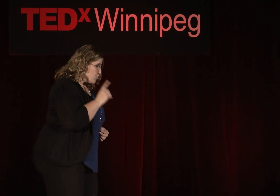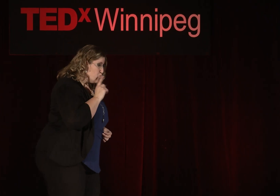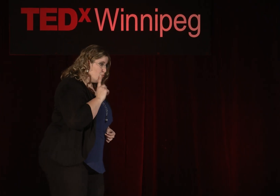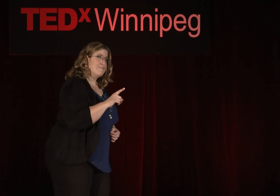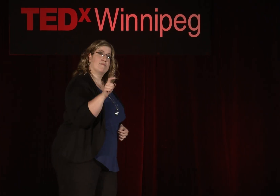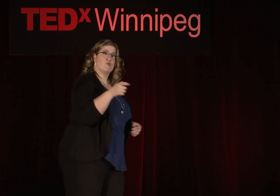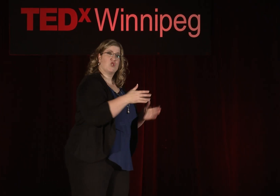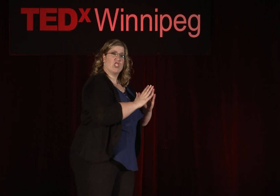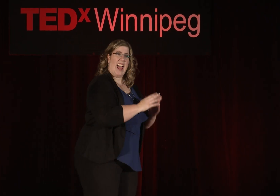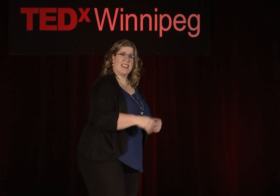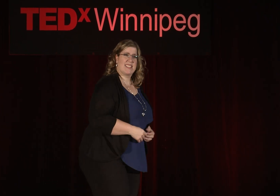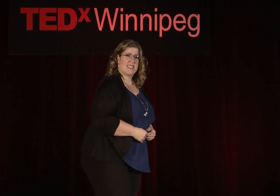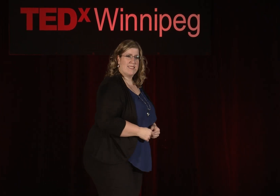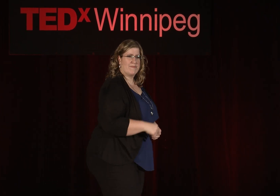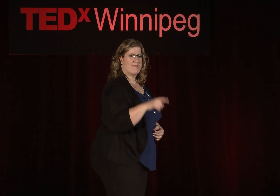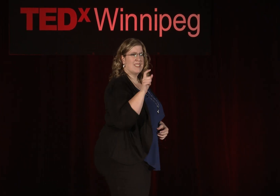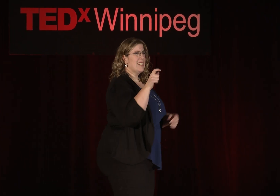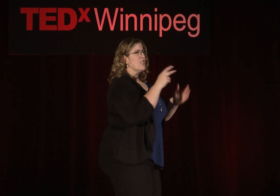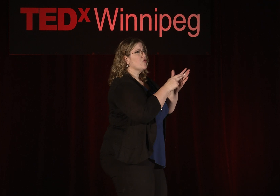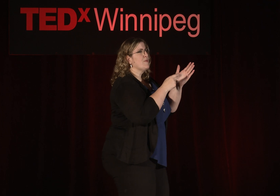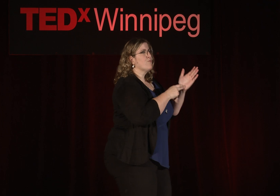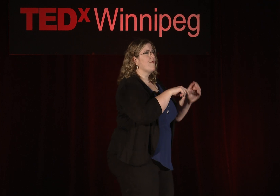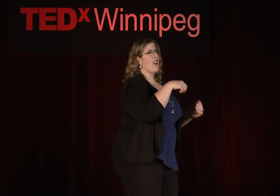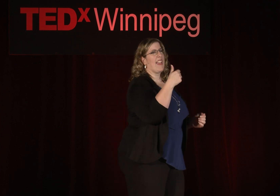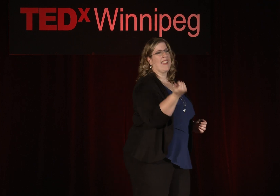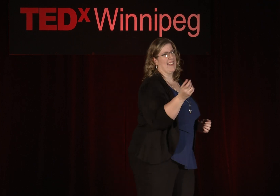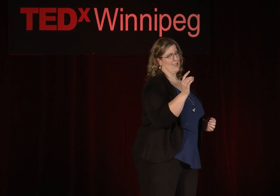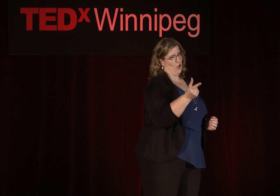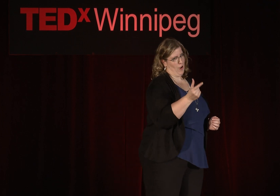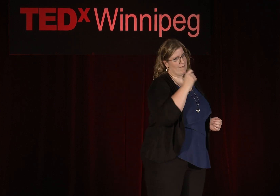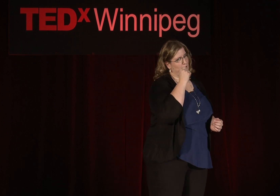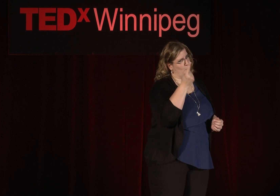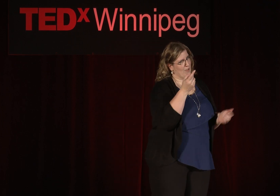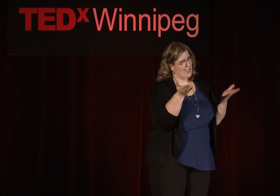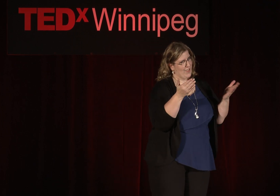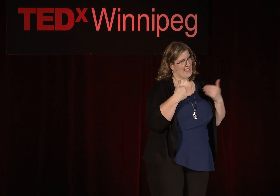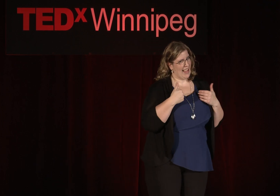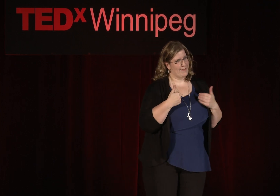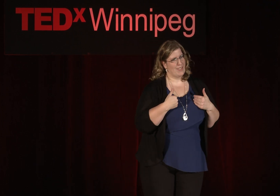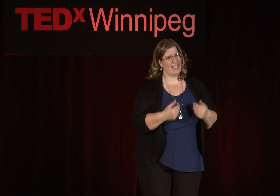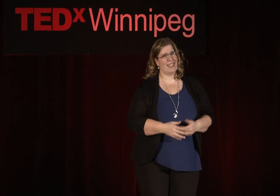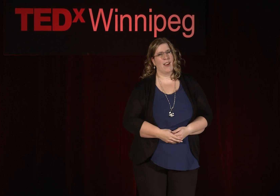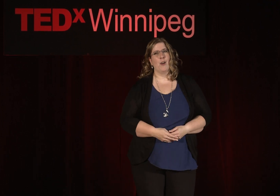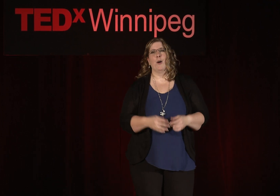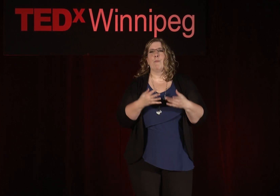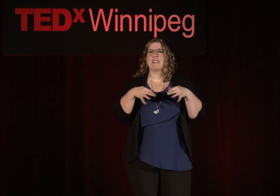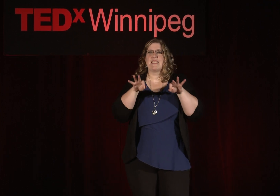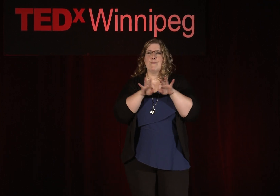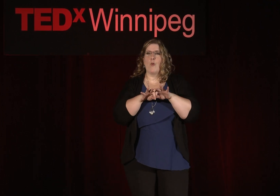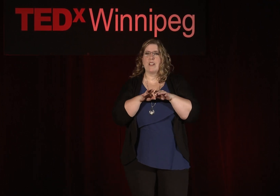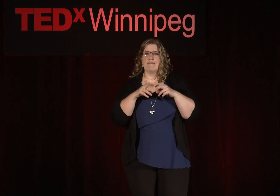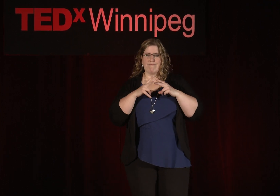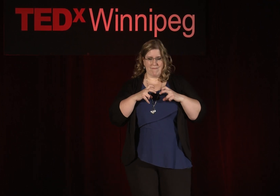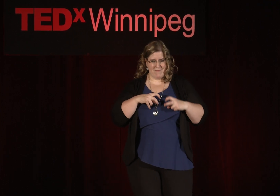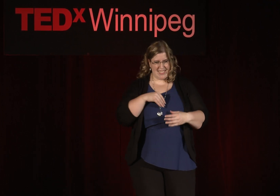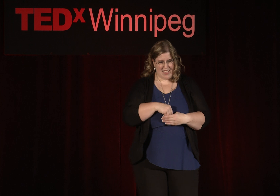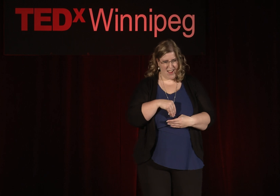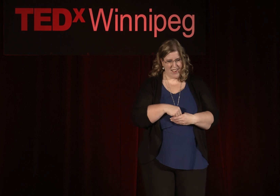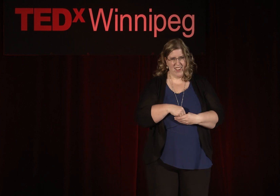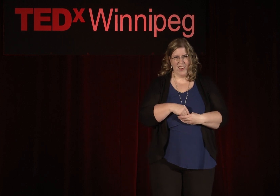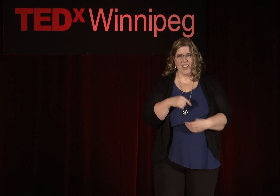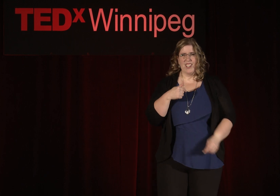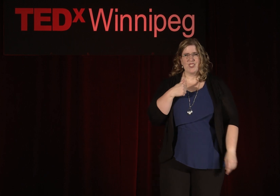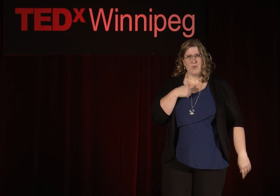should ask. That should be a rule for any dog, not just a service animal. But I think it's important for each of us to examine